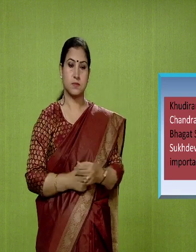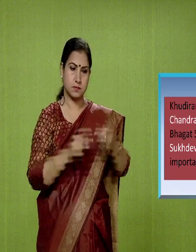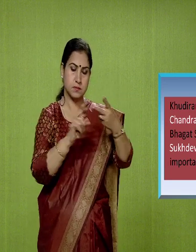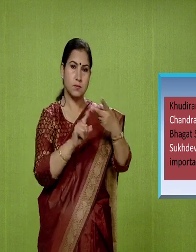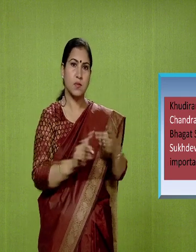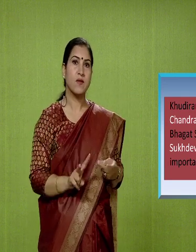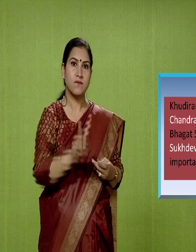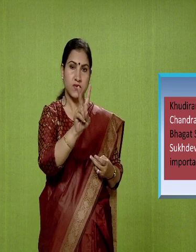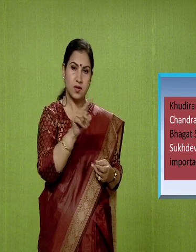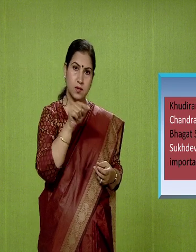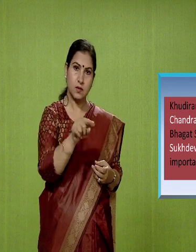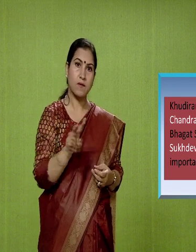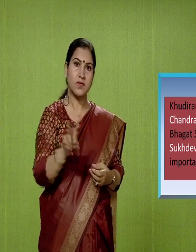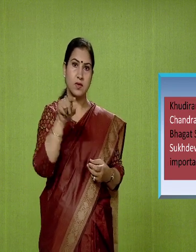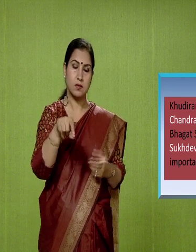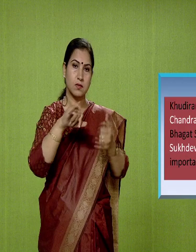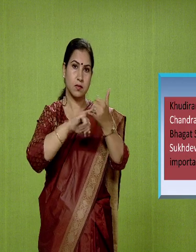V.D. Savarkar,